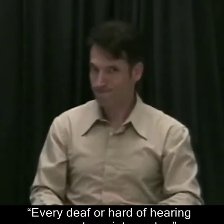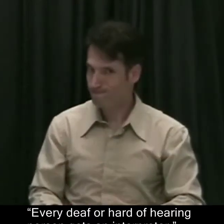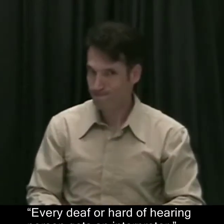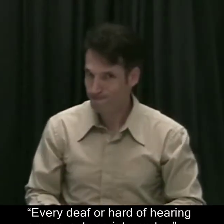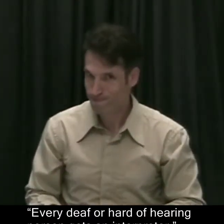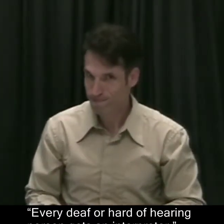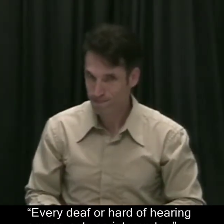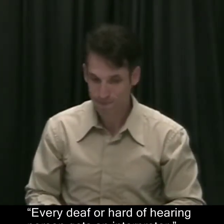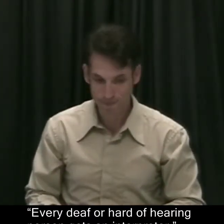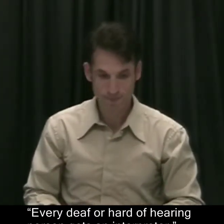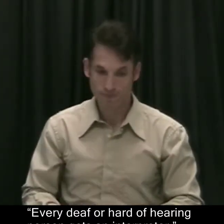gets an interpreter.